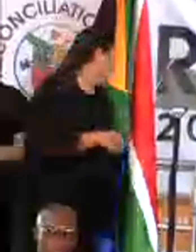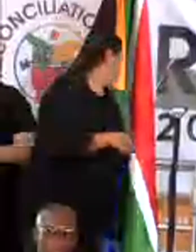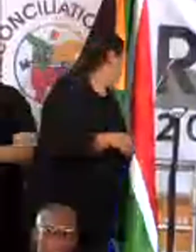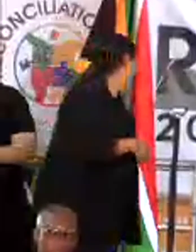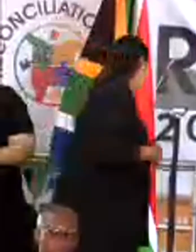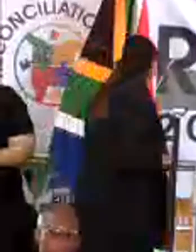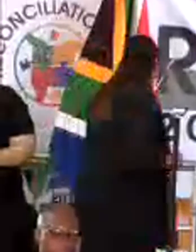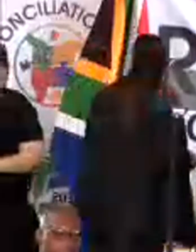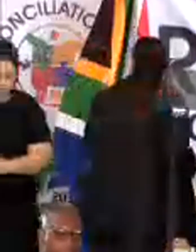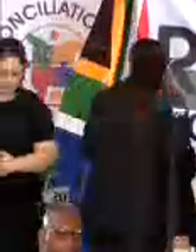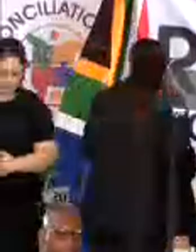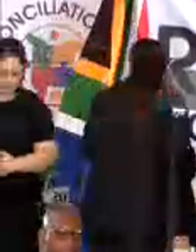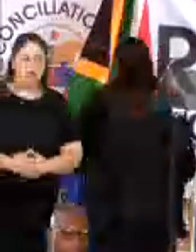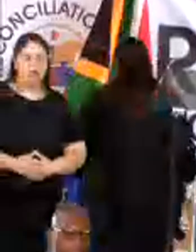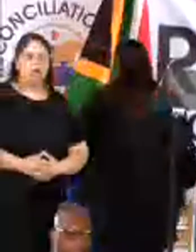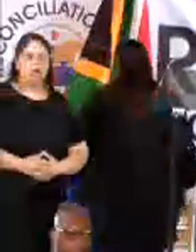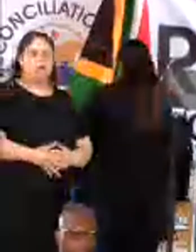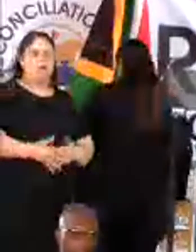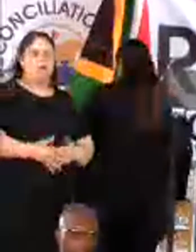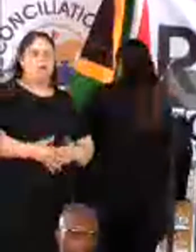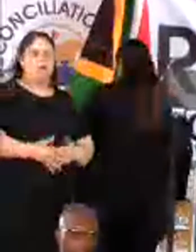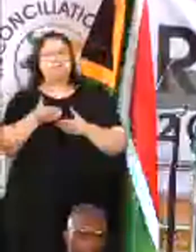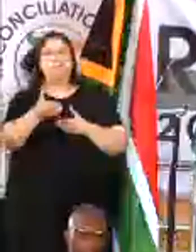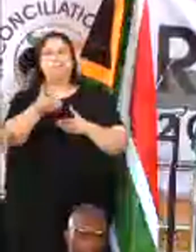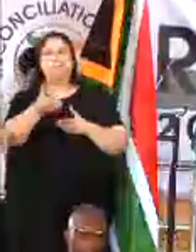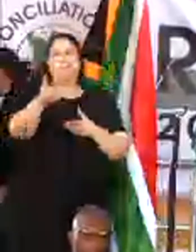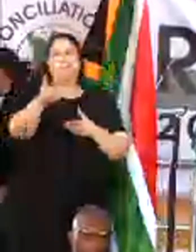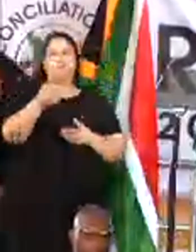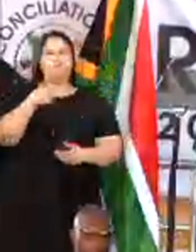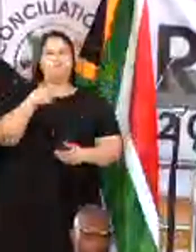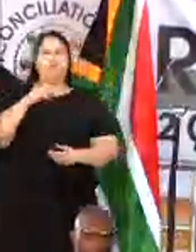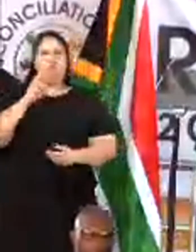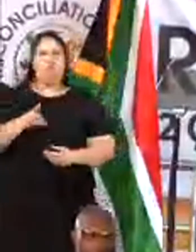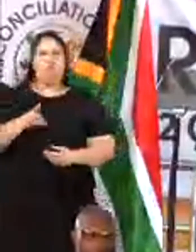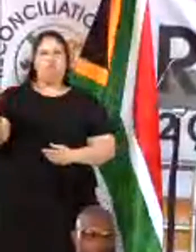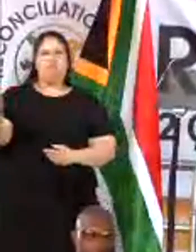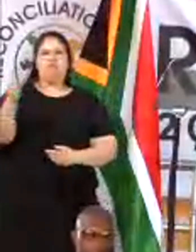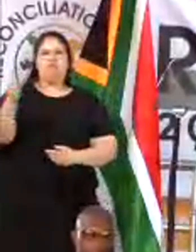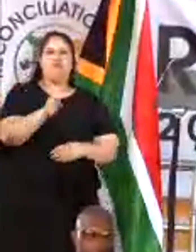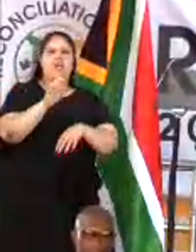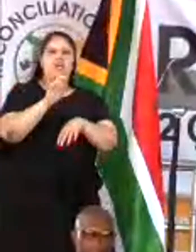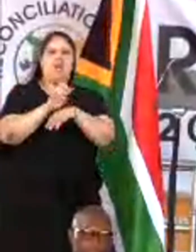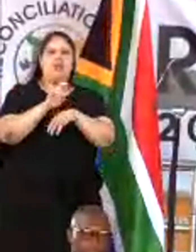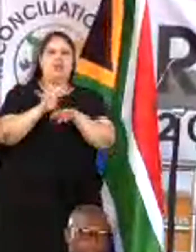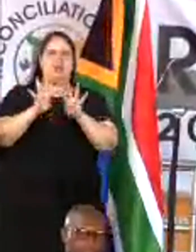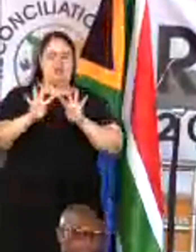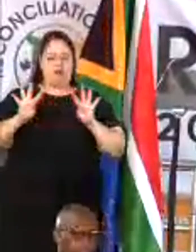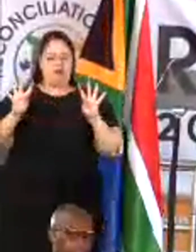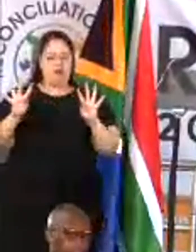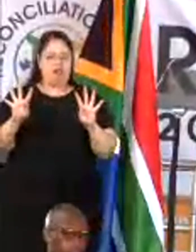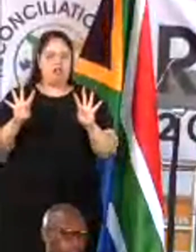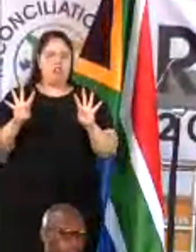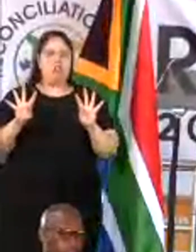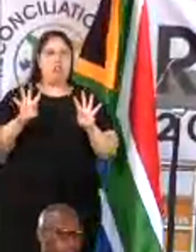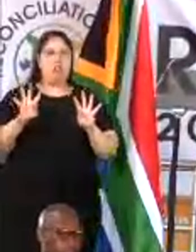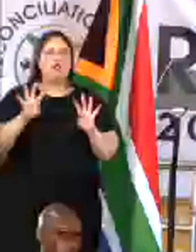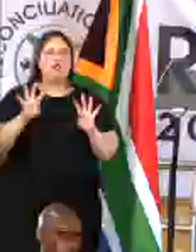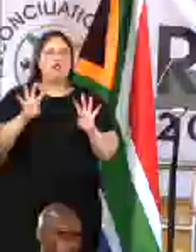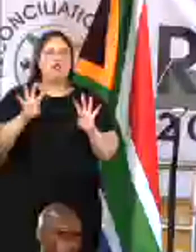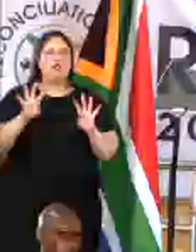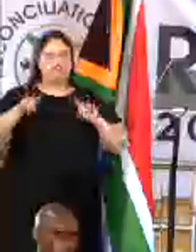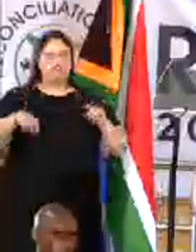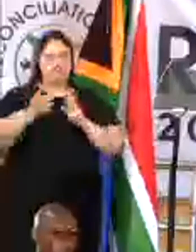dialogue. In due course, I will appoint an advisory panel of